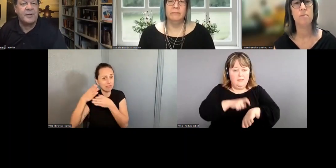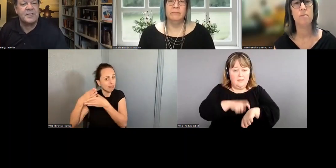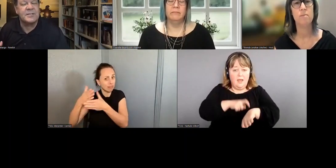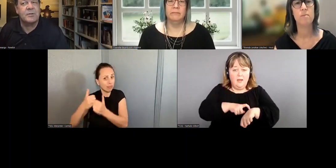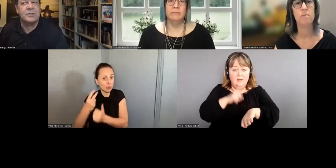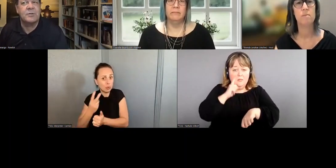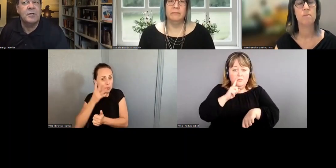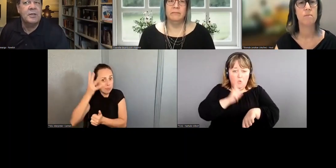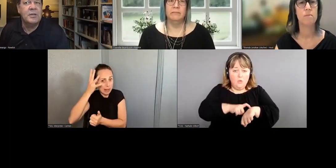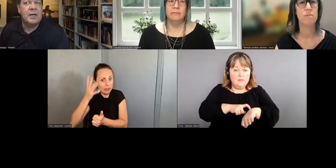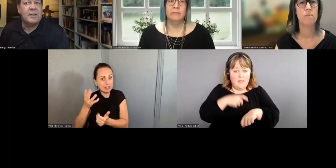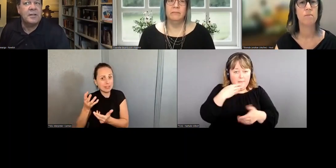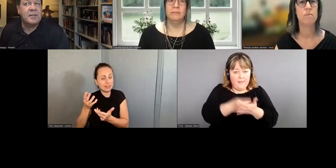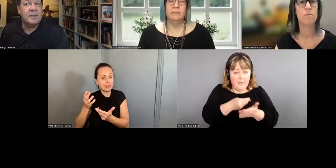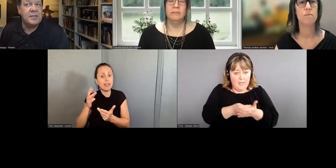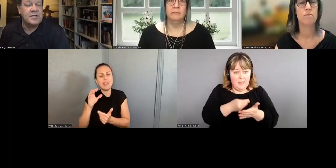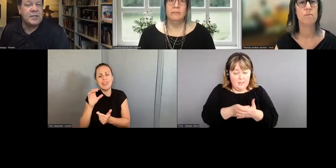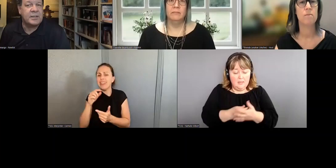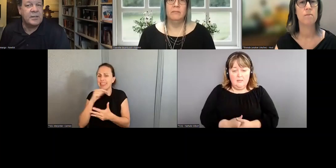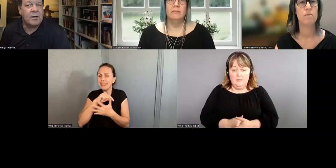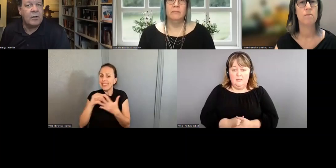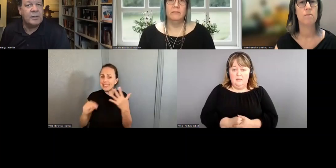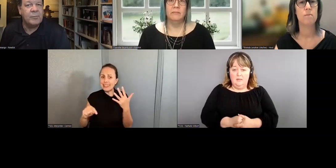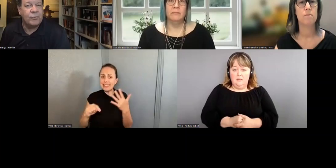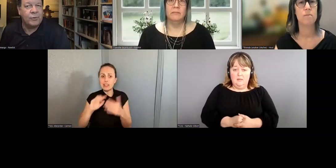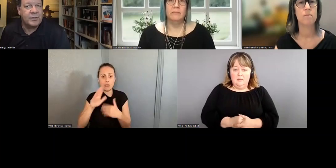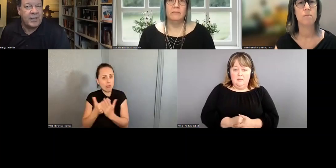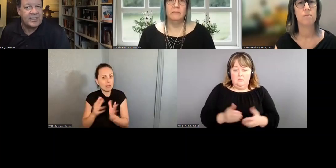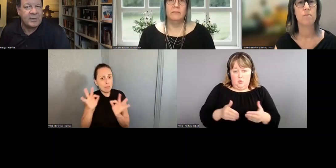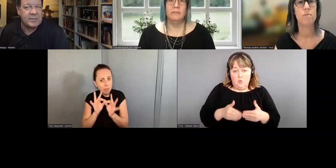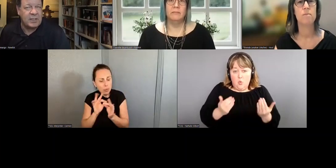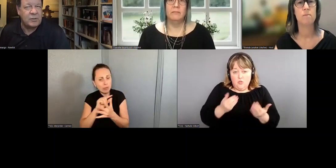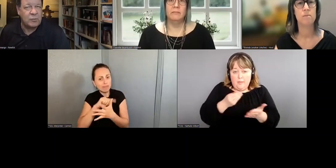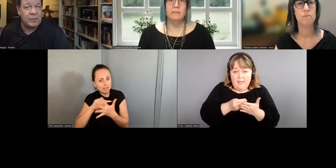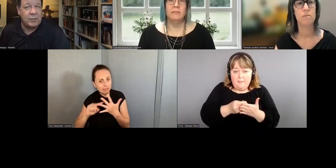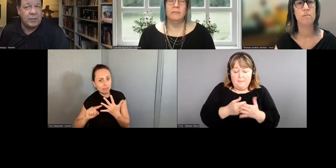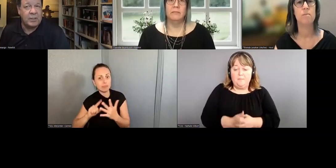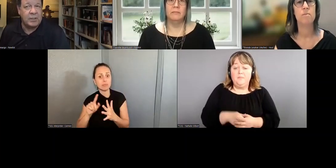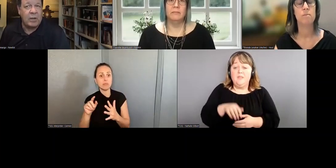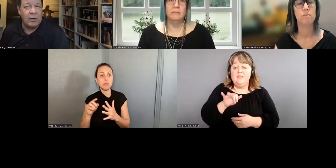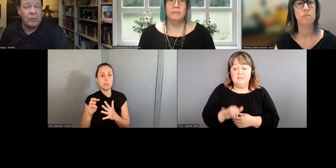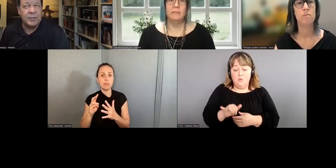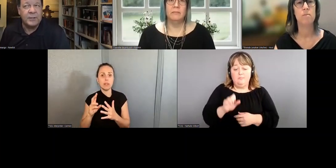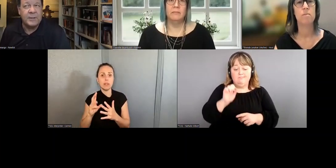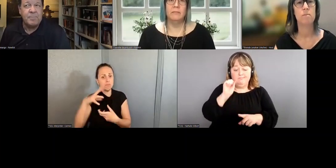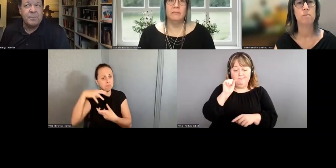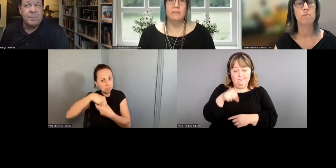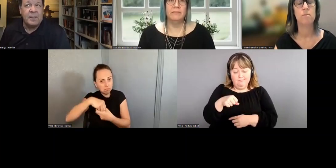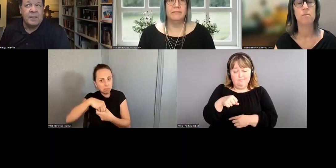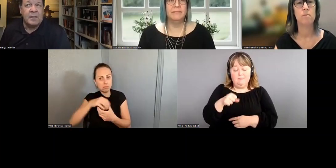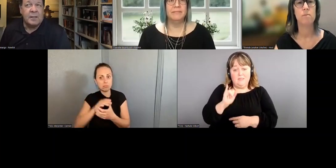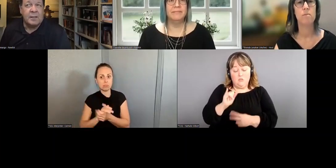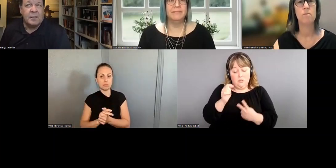parents and so on. So I think these are all important aspects that need to be included.